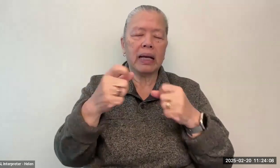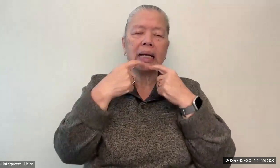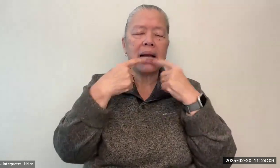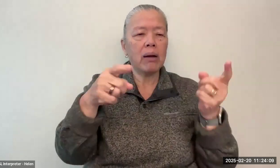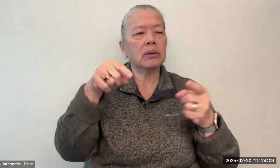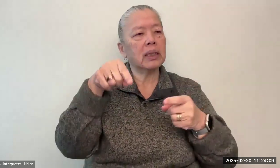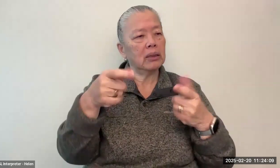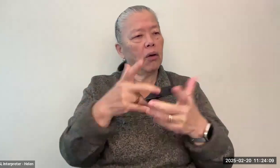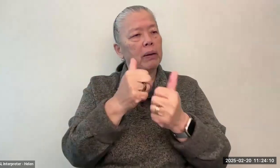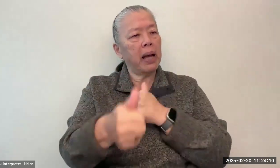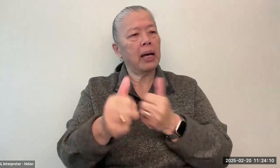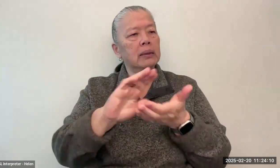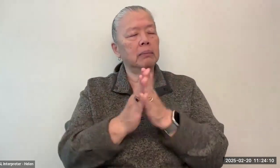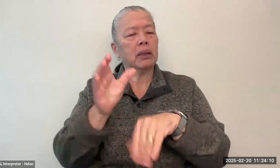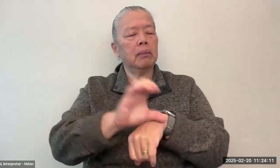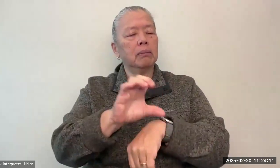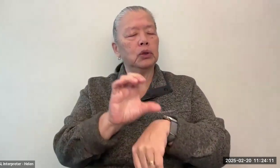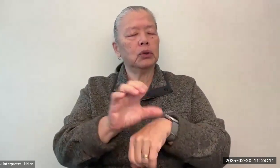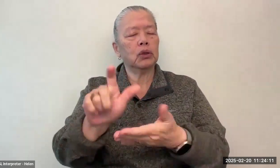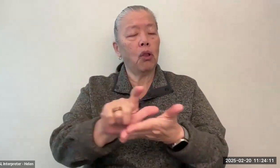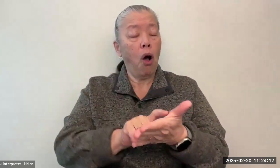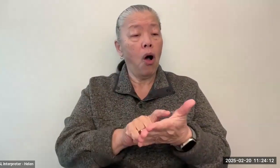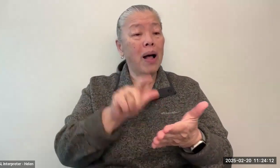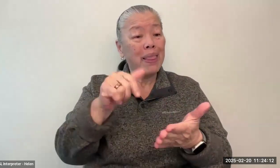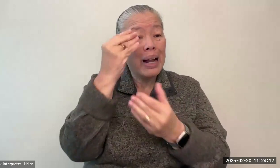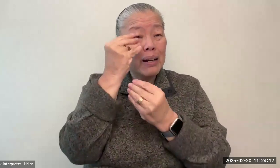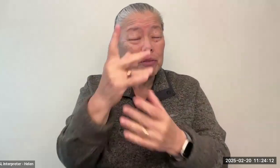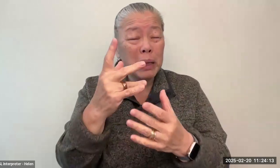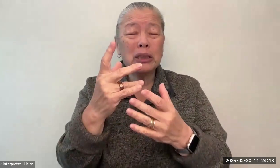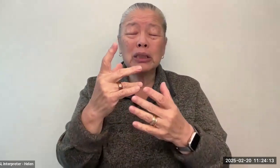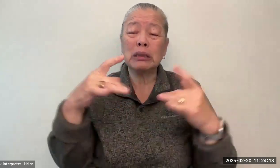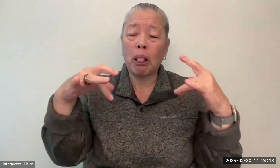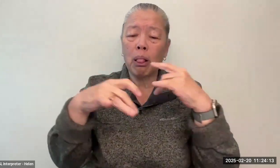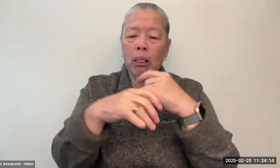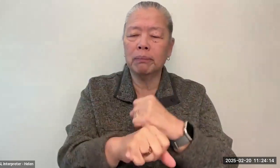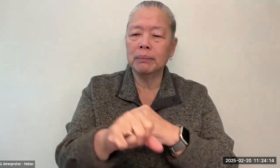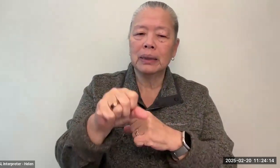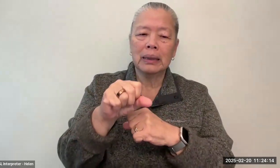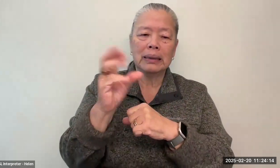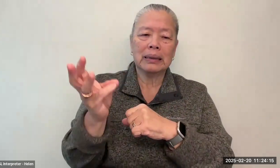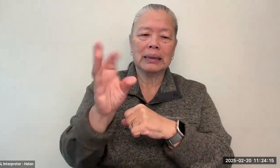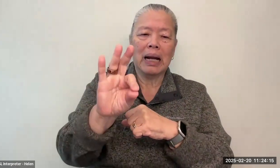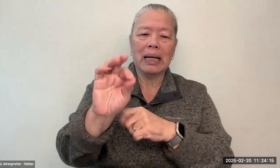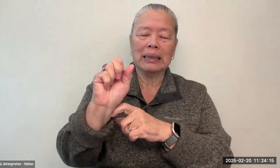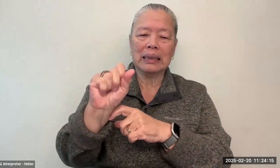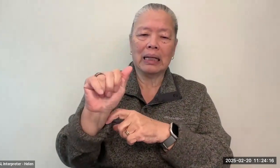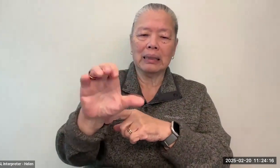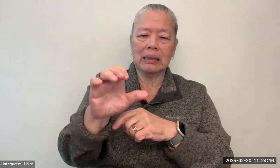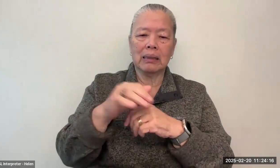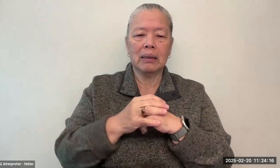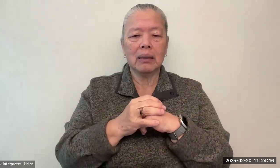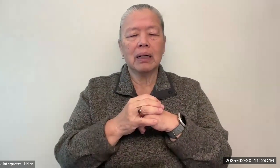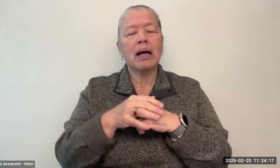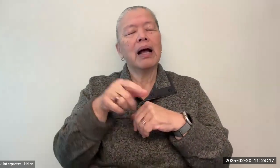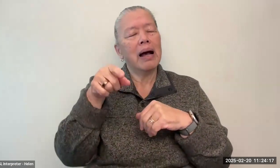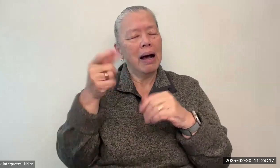of this is presented in just 59 seconds in a way that is easily to comprehend. To find this video, go again to